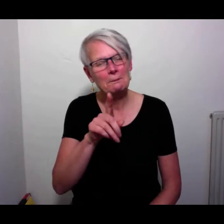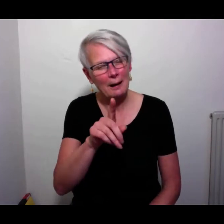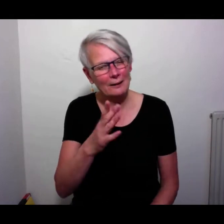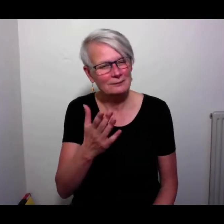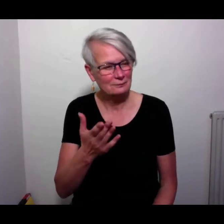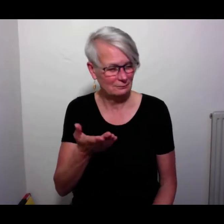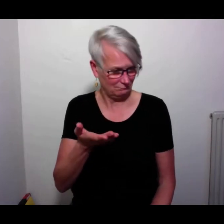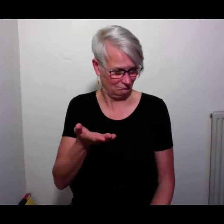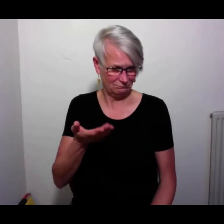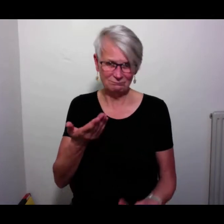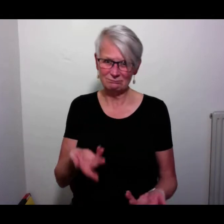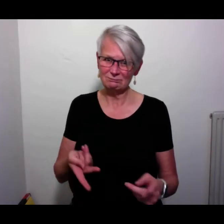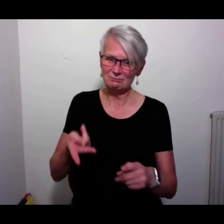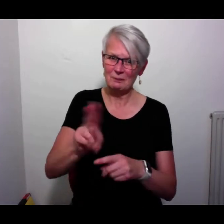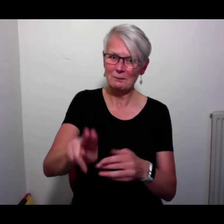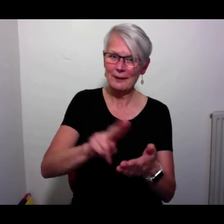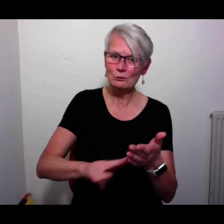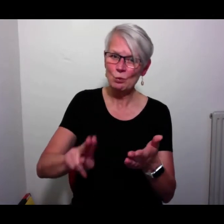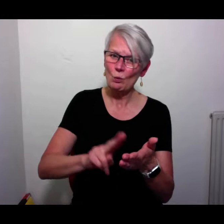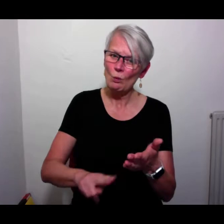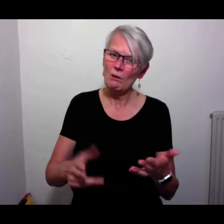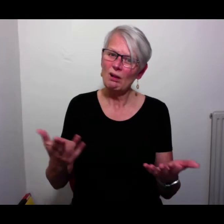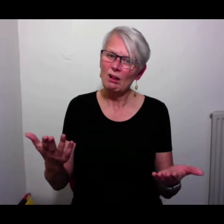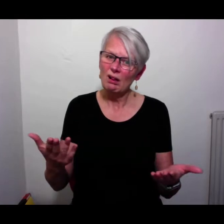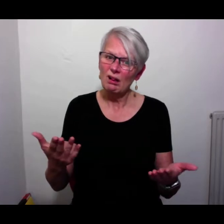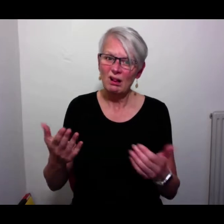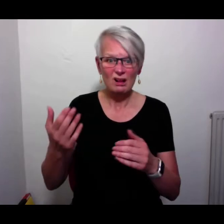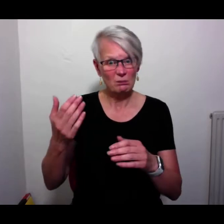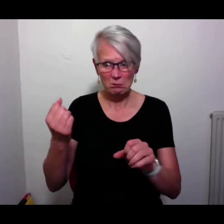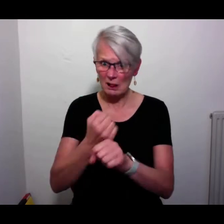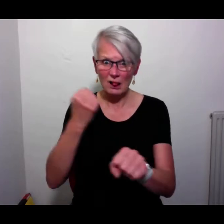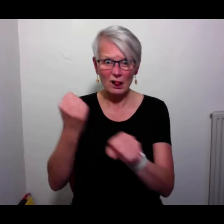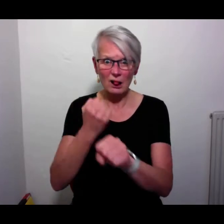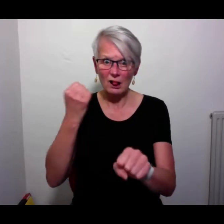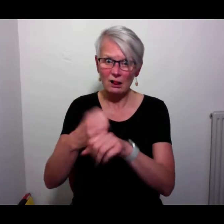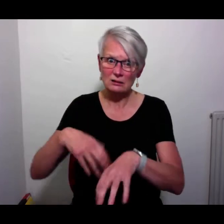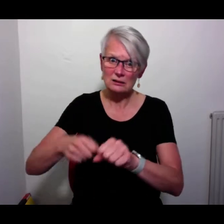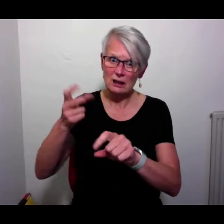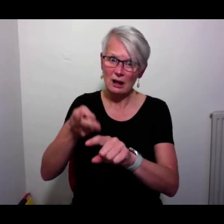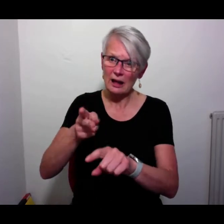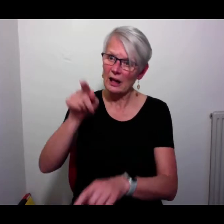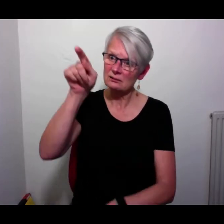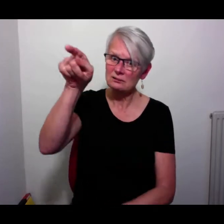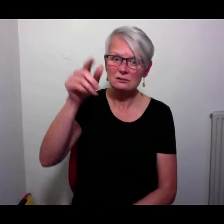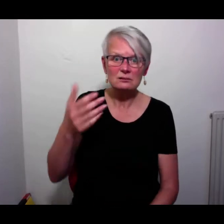But it's all gone back to normal now, hasn't it? Even the building works back on.